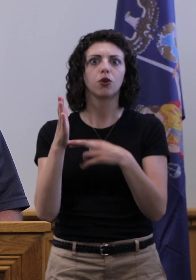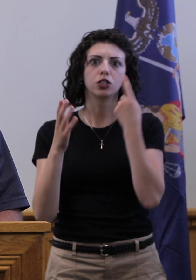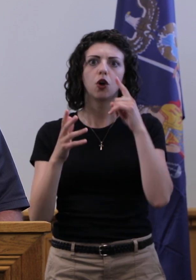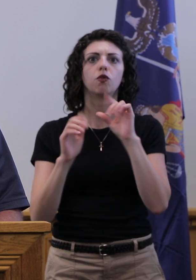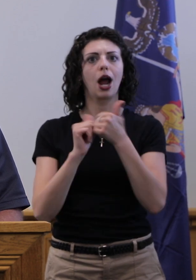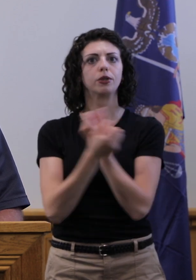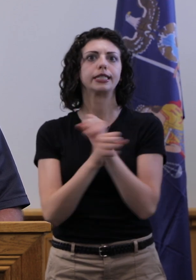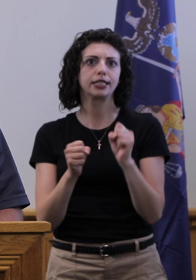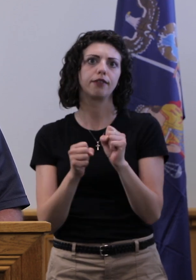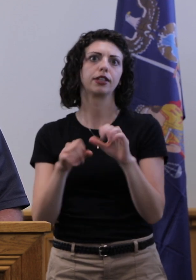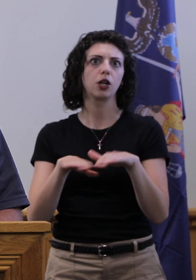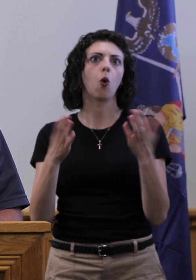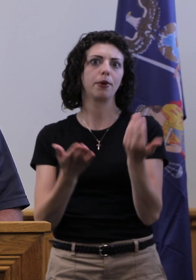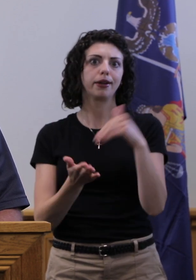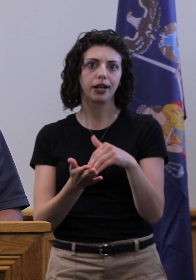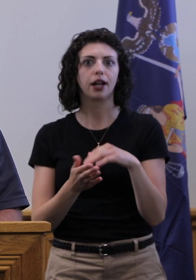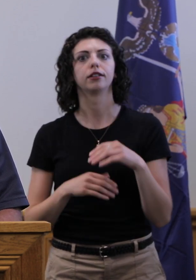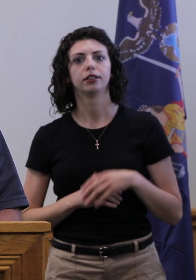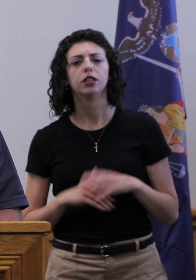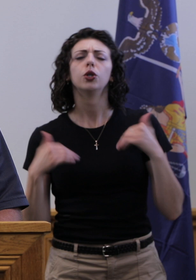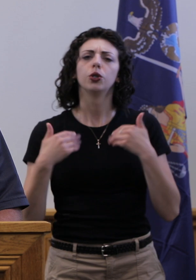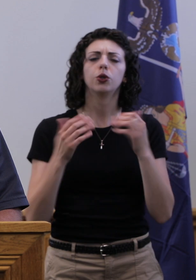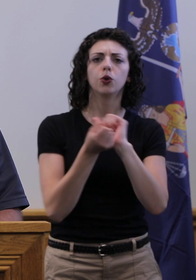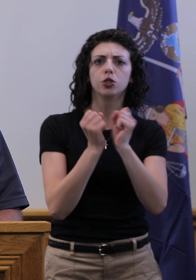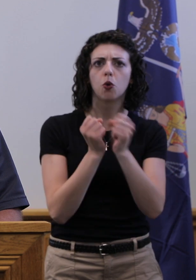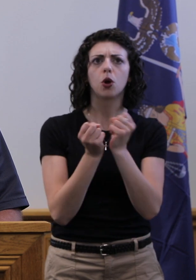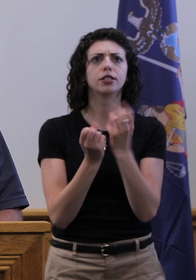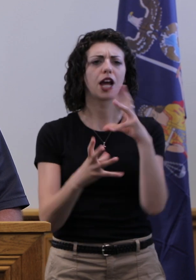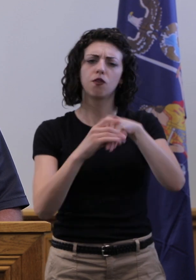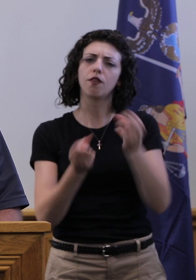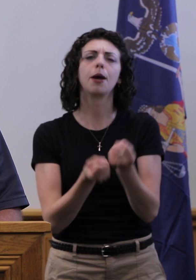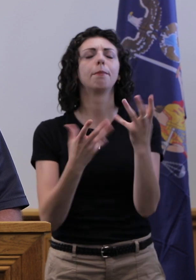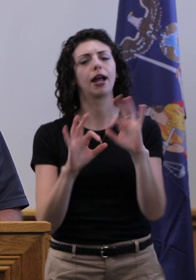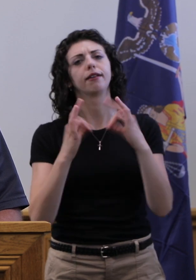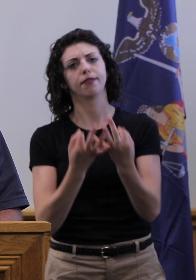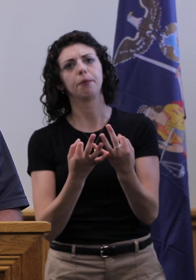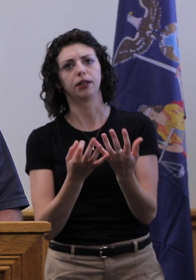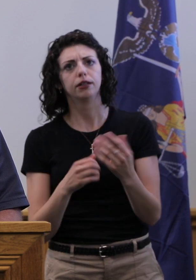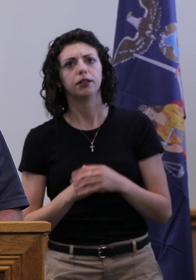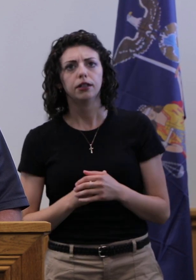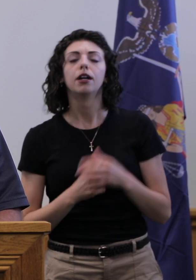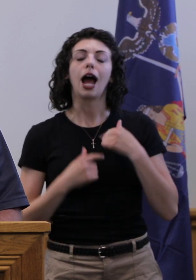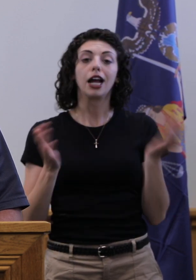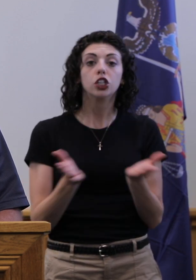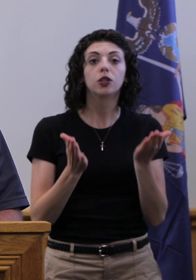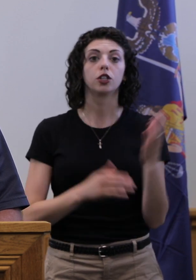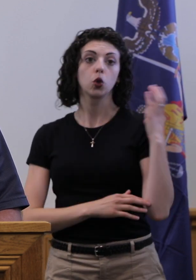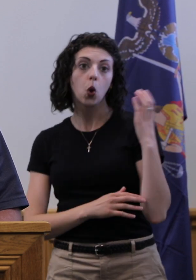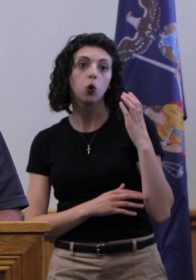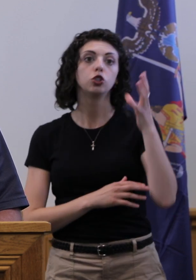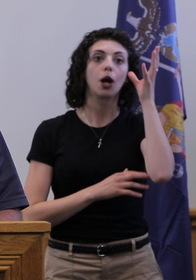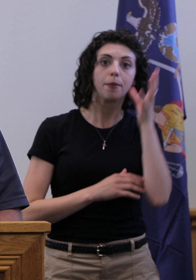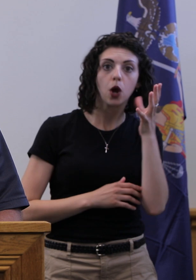York website. Youth sports are a big part of many families' lives. I encourage coaches and parents and adult players